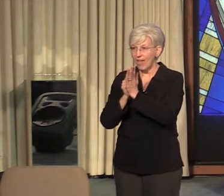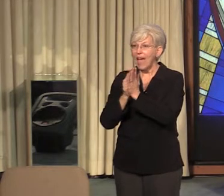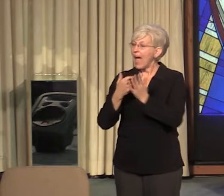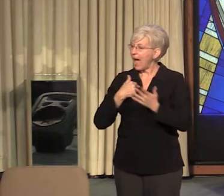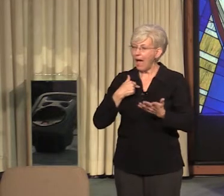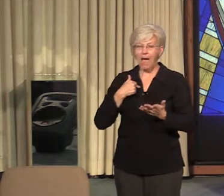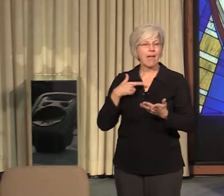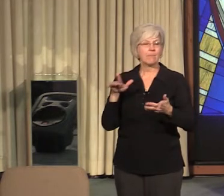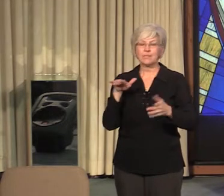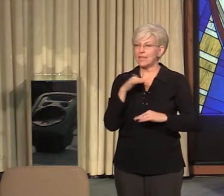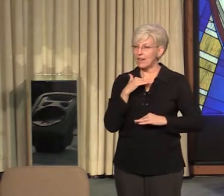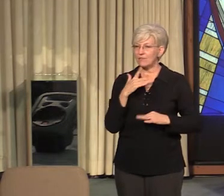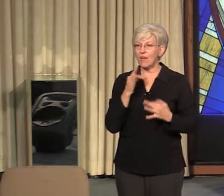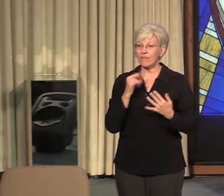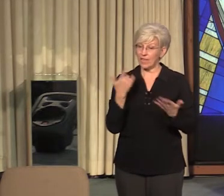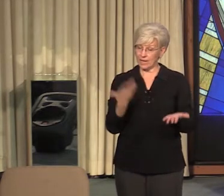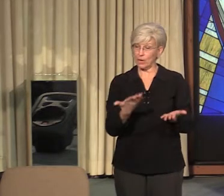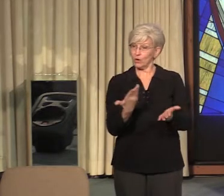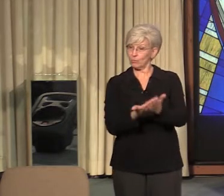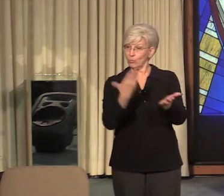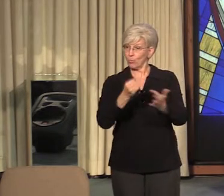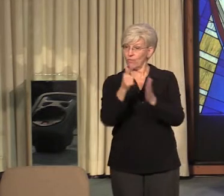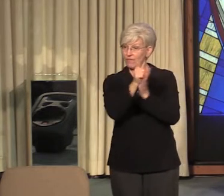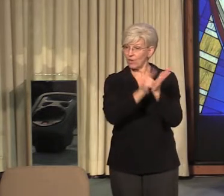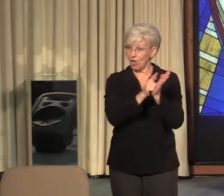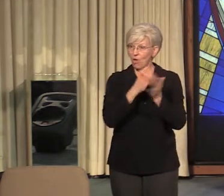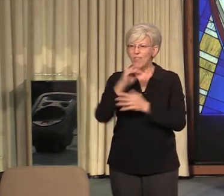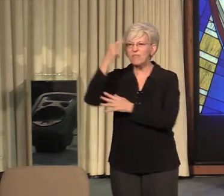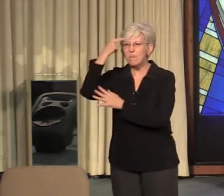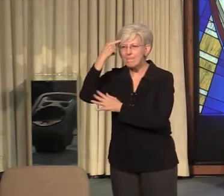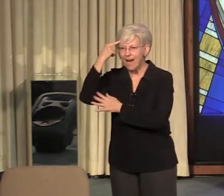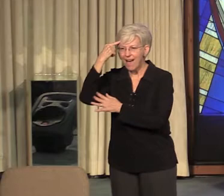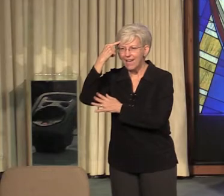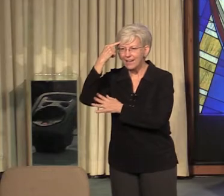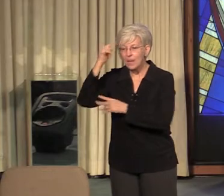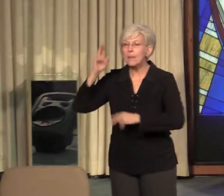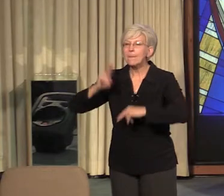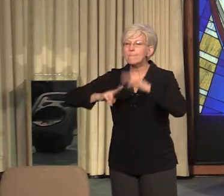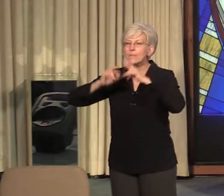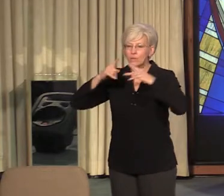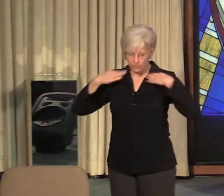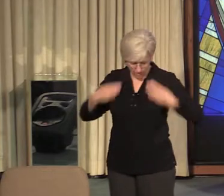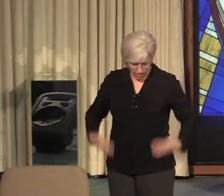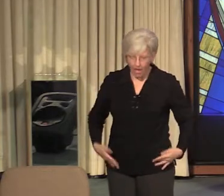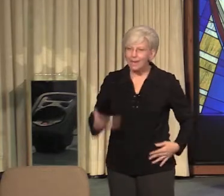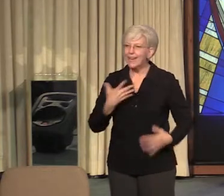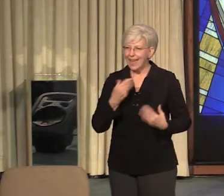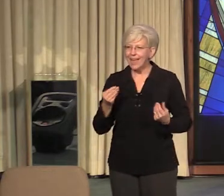of a law that the mind builds the body and can restore it.